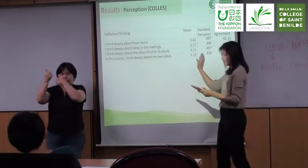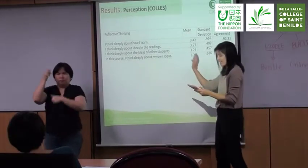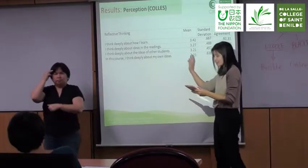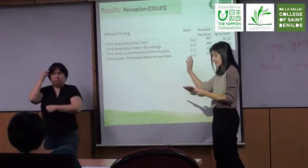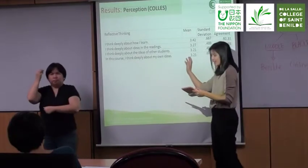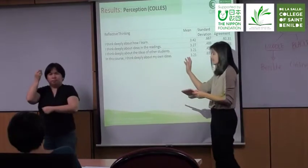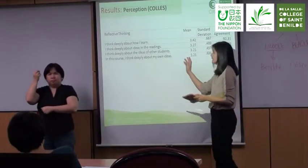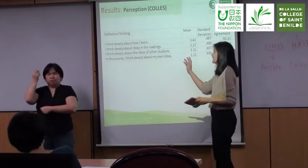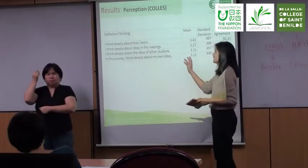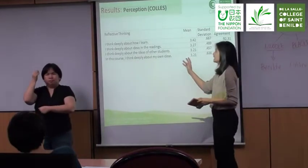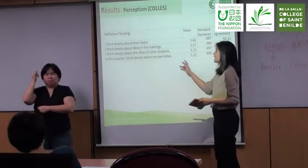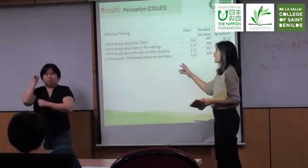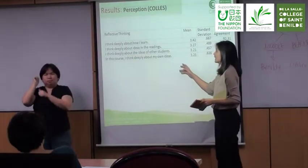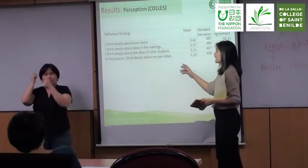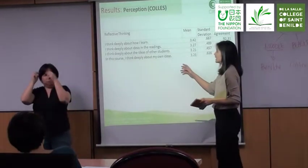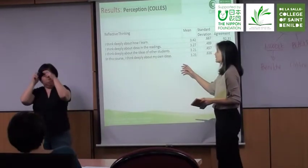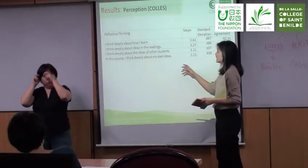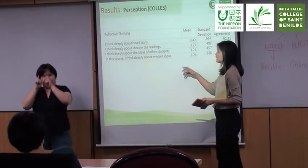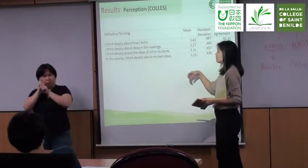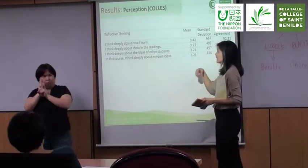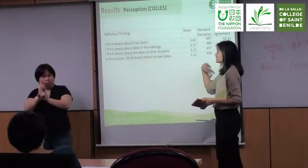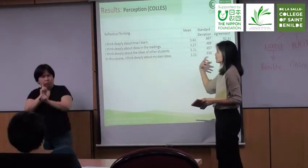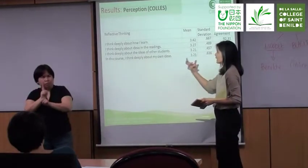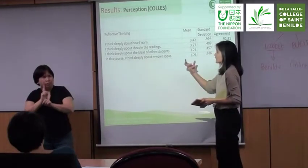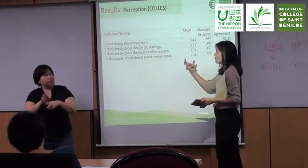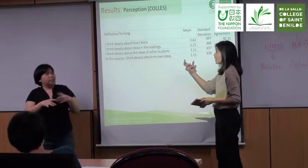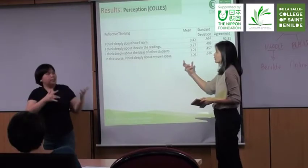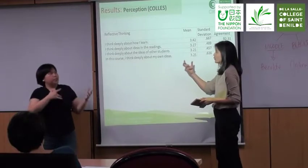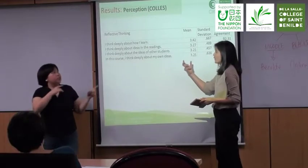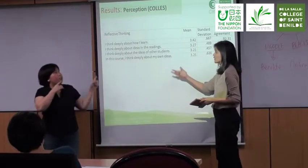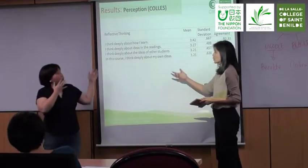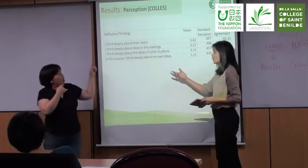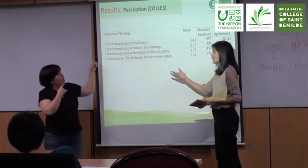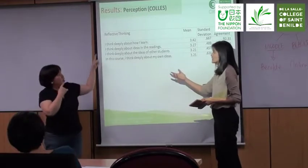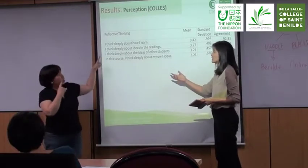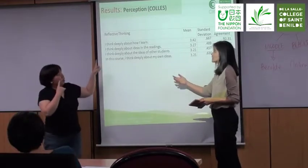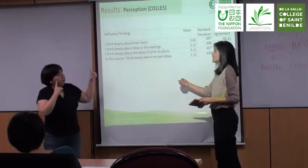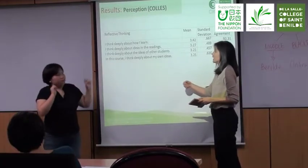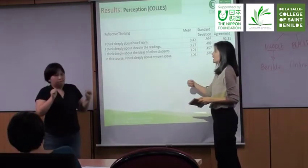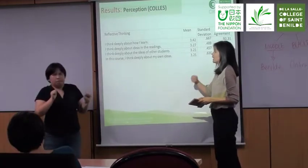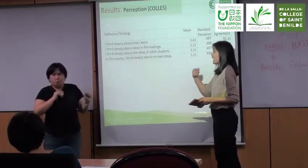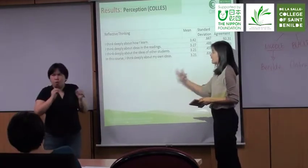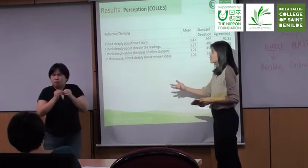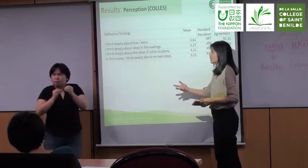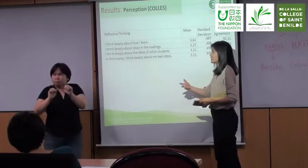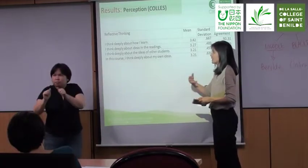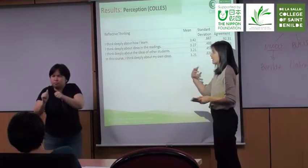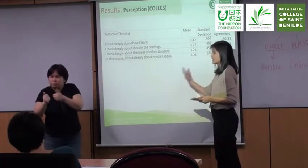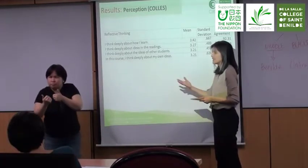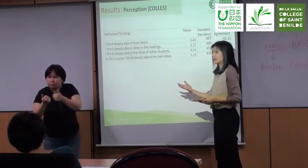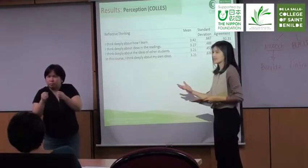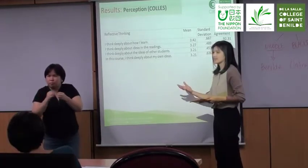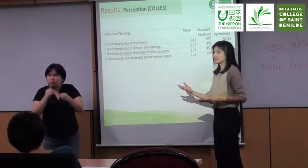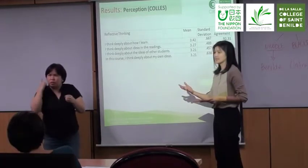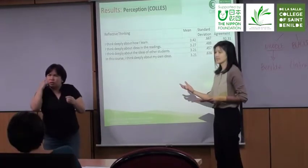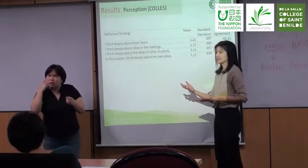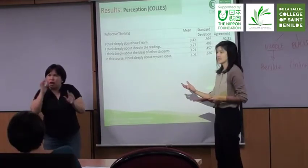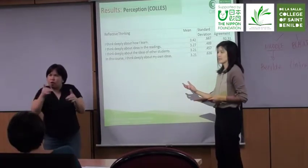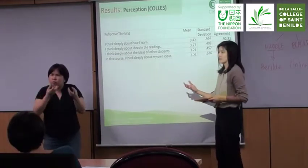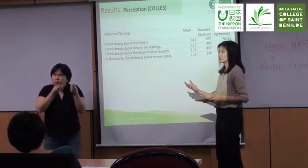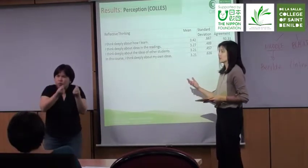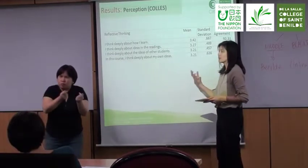find it engaging, and then it makes them think about questions and answers and